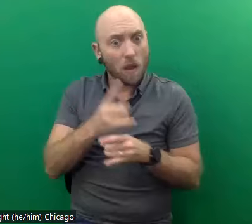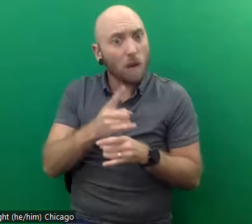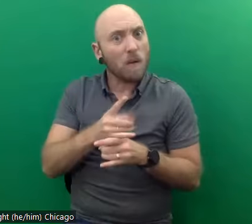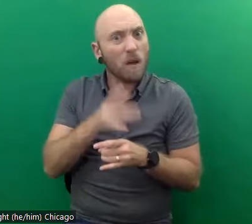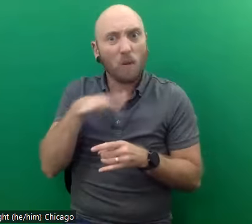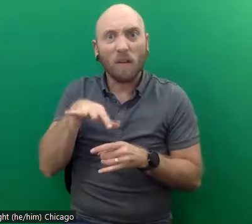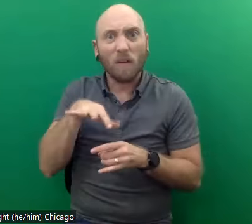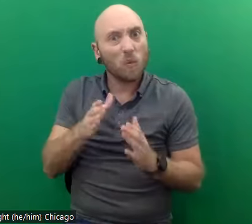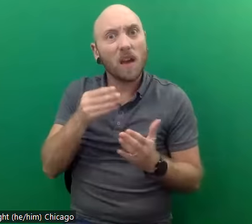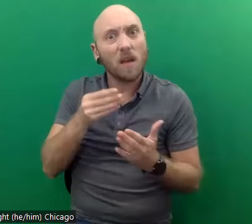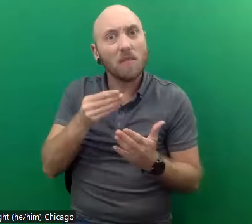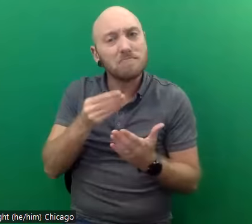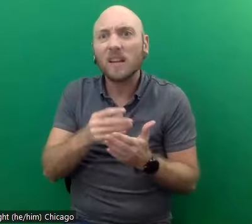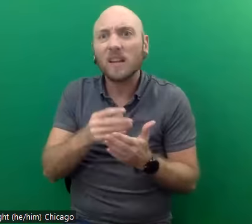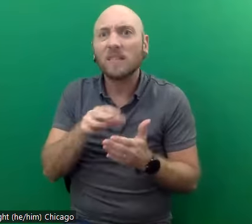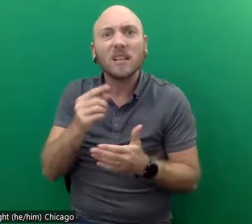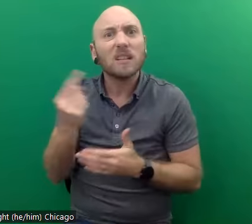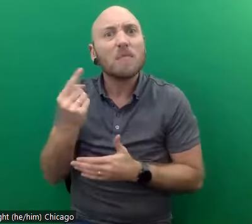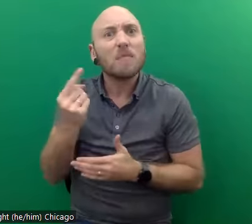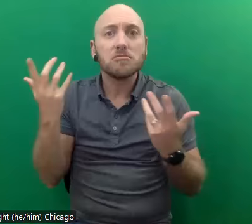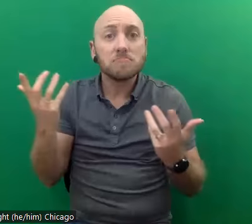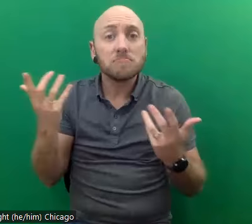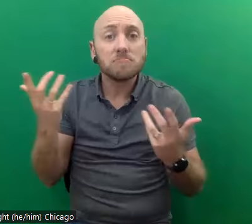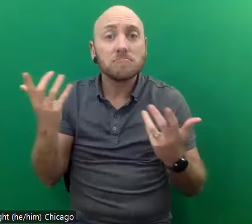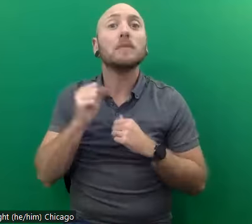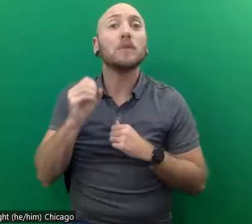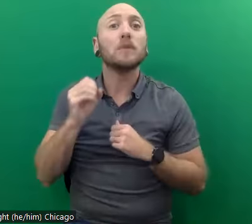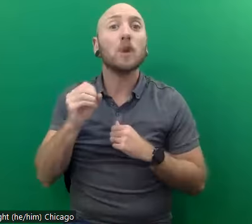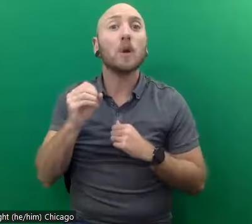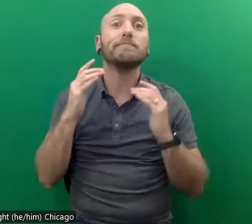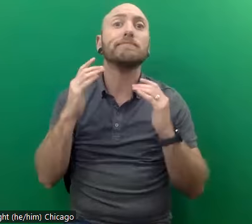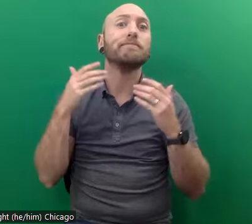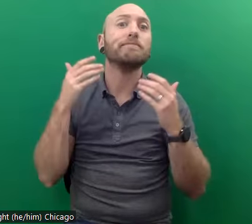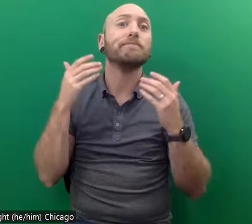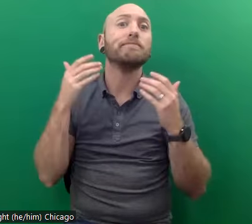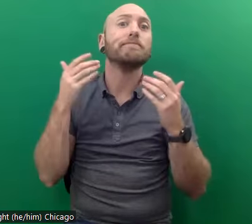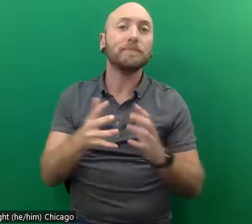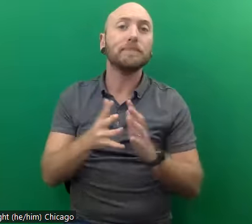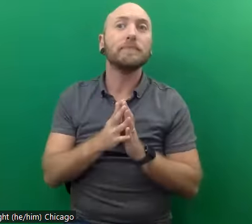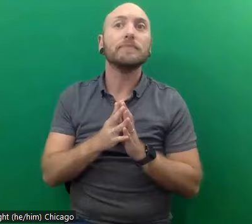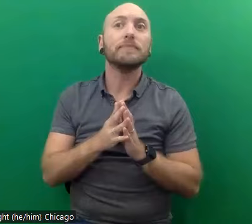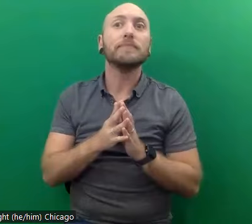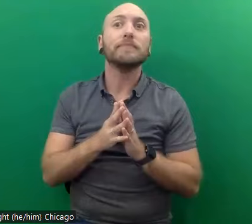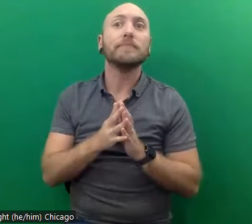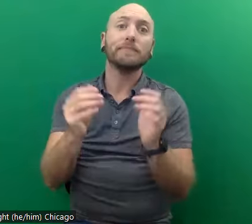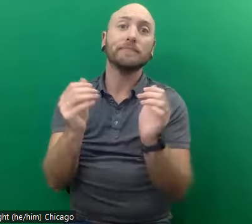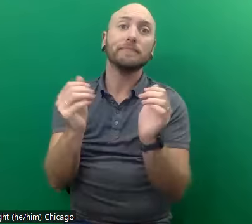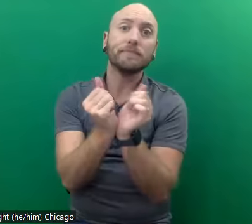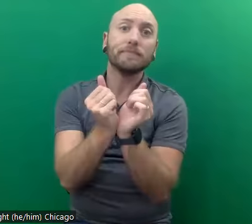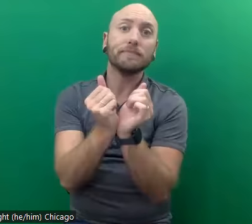Eventually, it got to the point where, you know, I get arrested, and